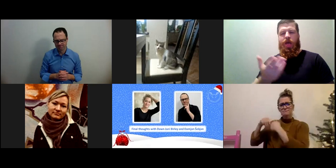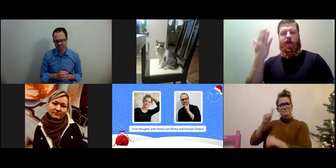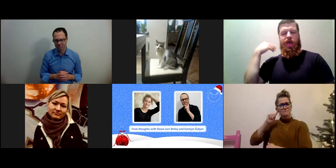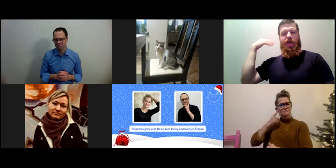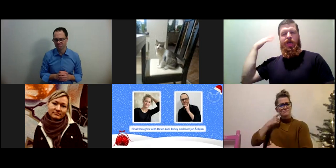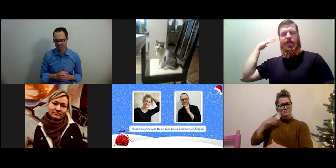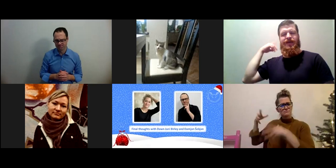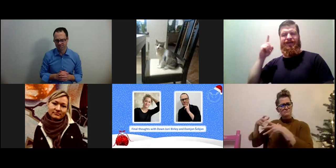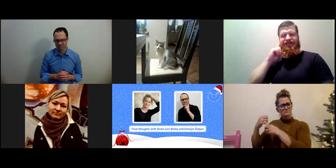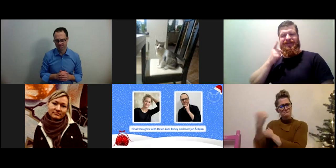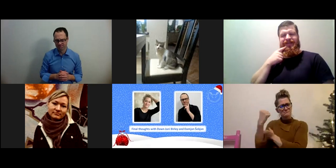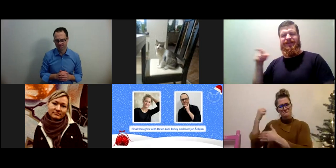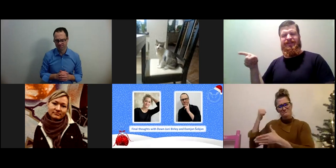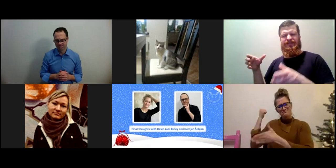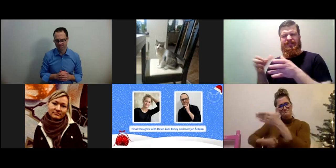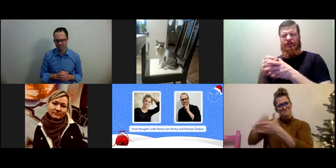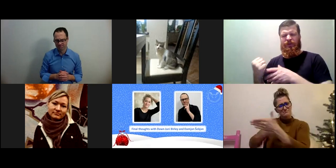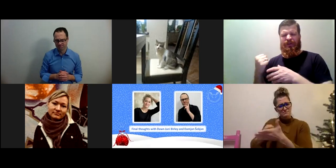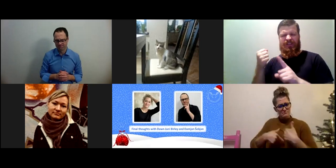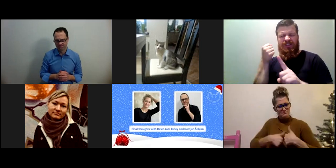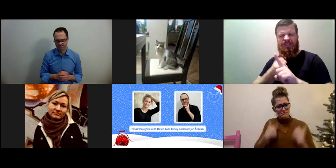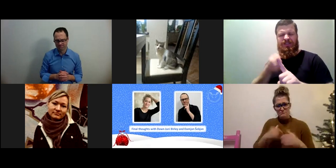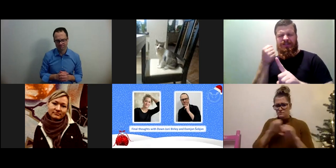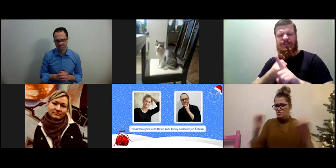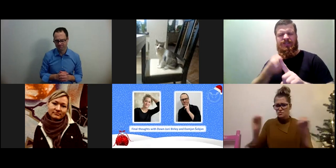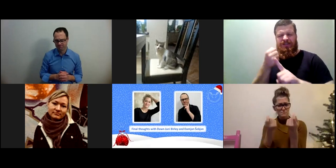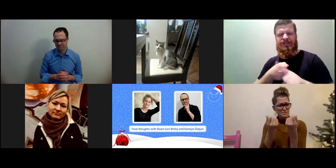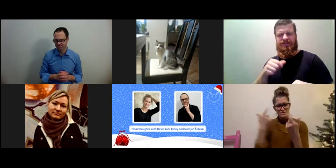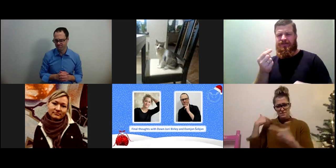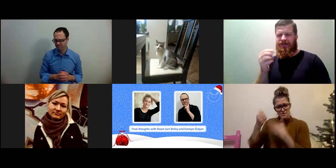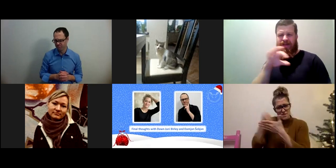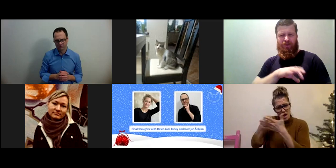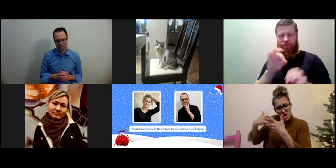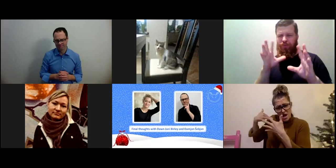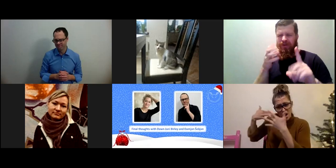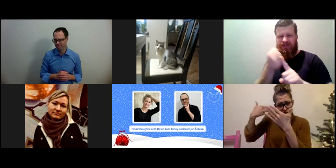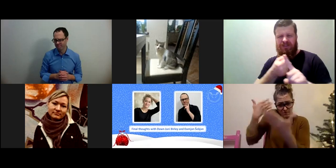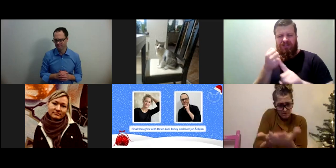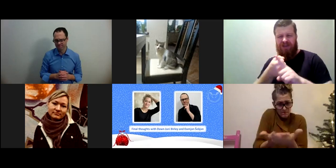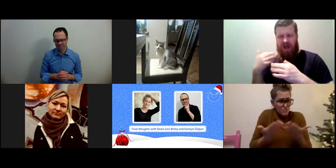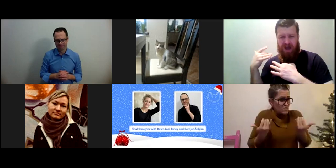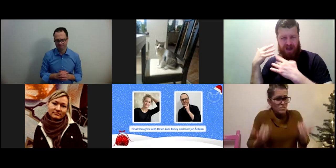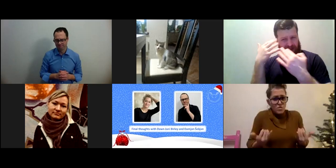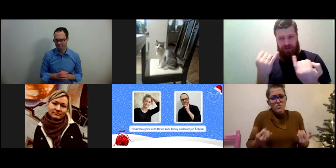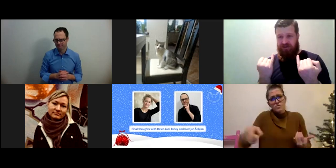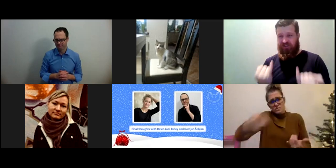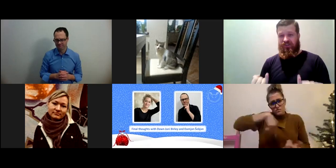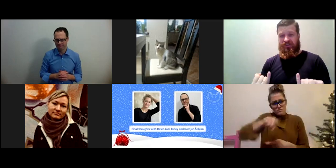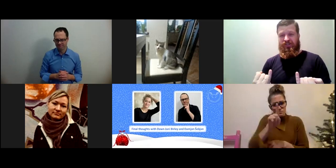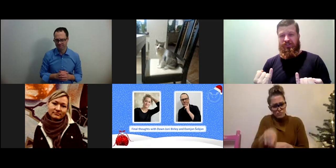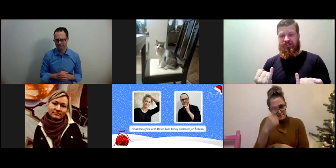I'm so impressed at all the people volunteering, but that's also brings us back